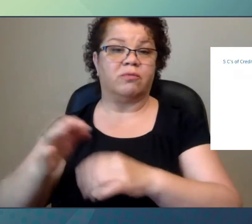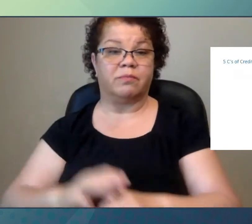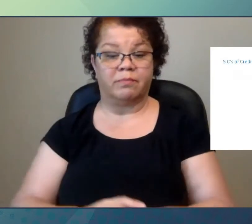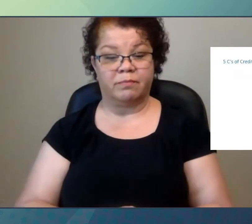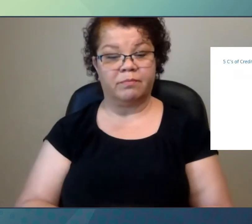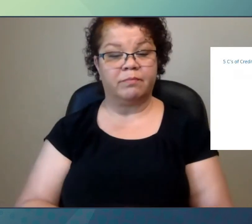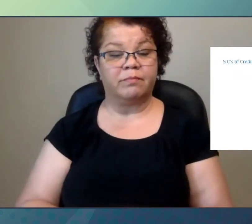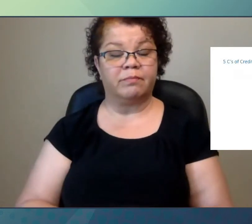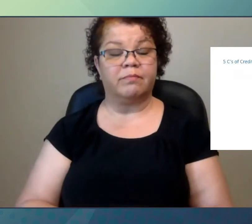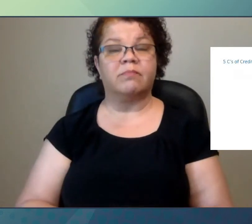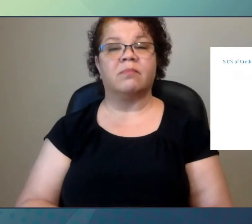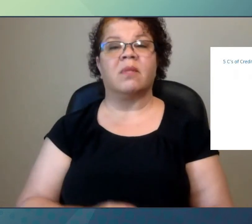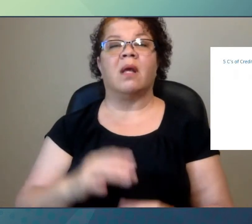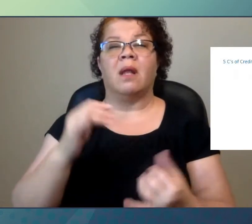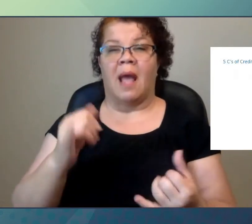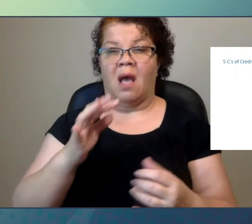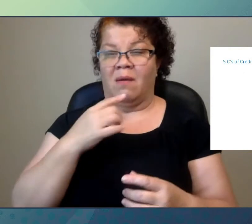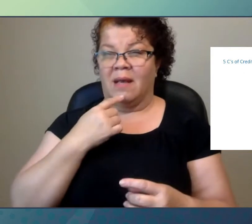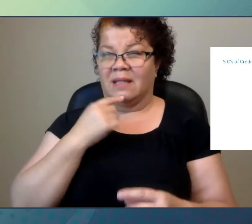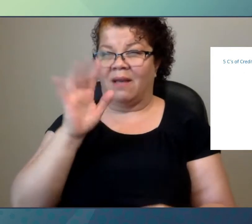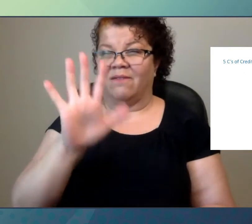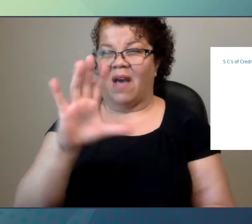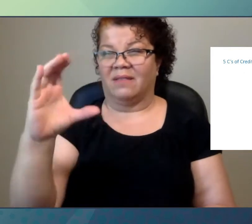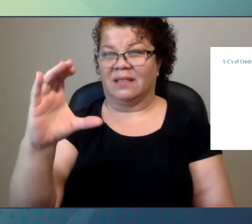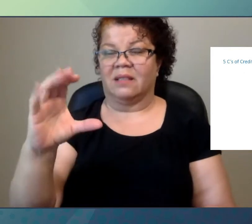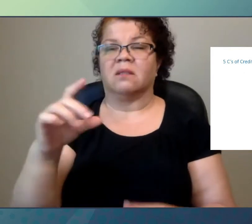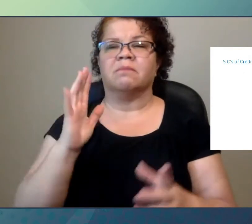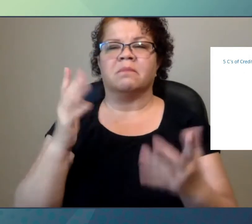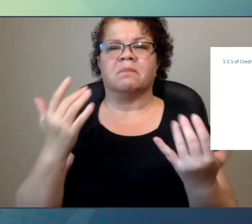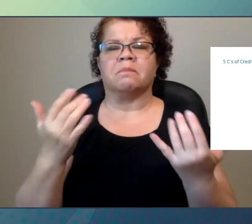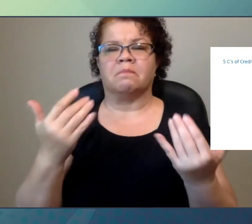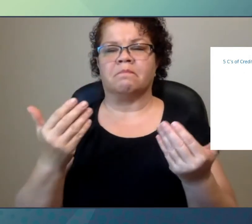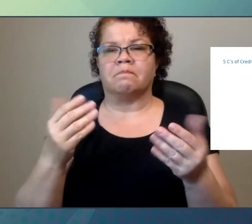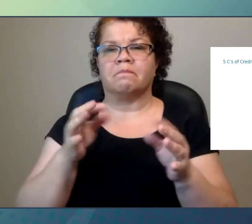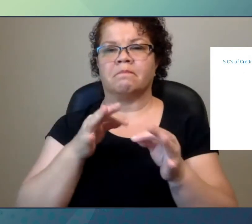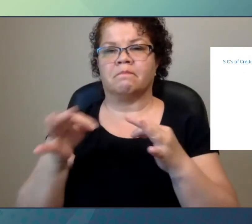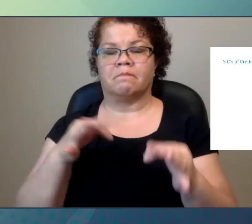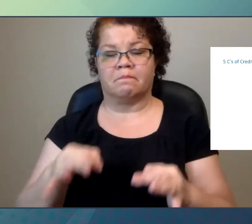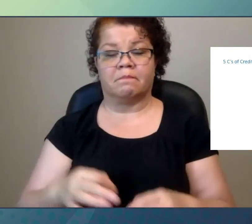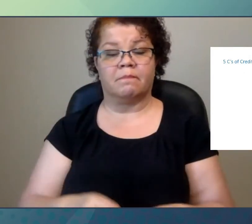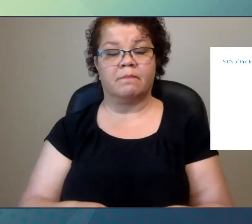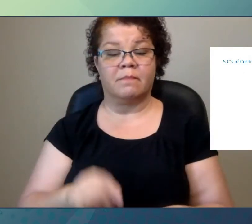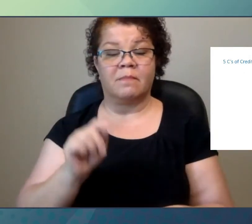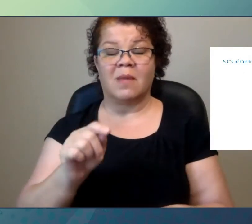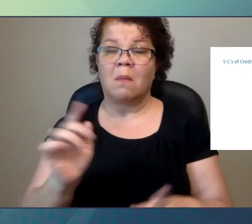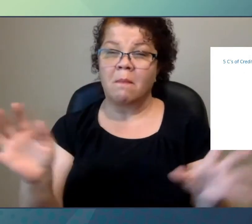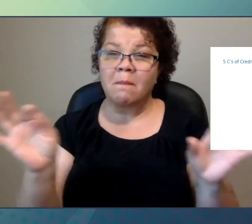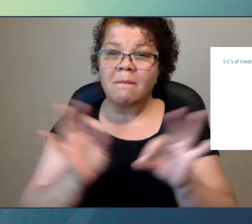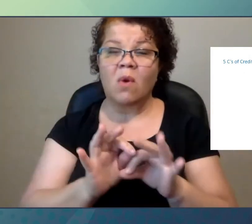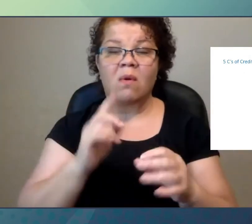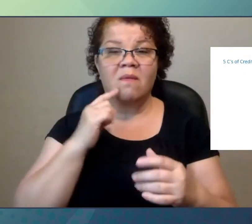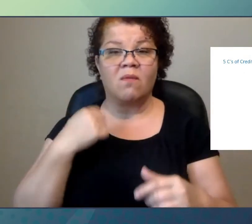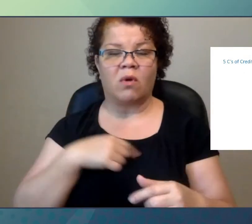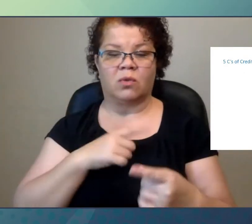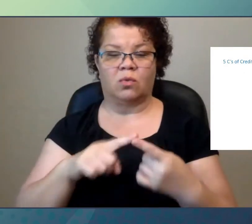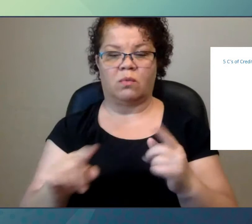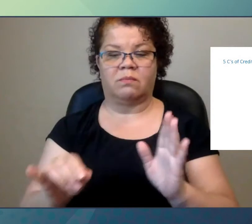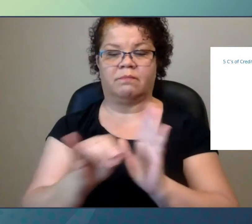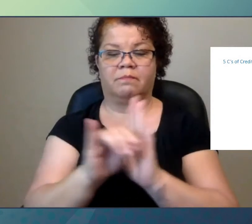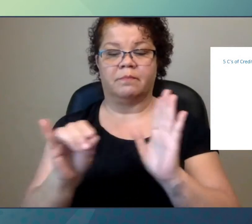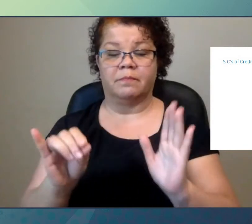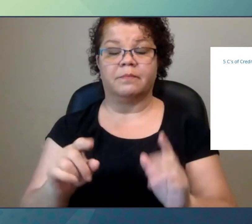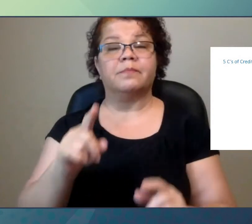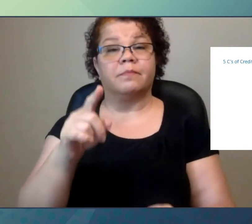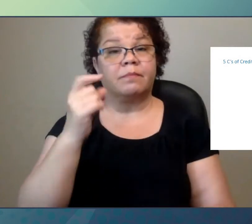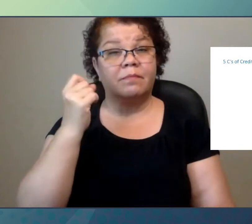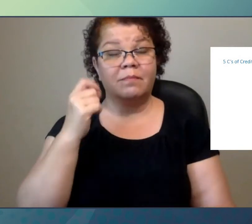So talking about the 5 C's of credit, this is important for us to identify, and for you guys to be aware, again, this